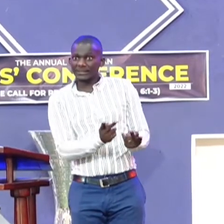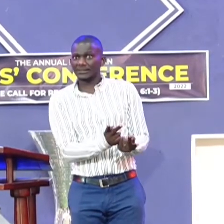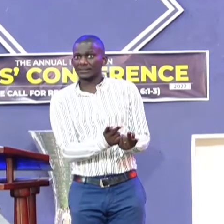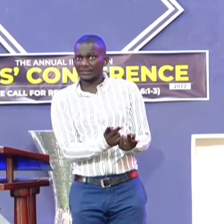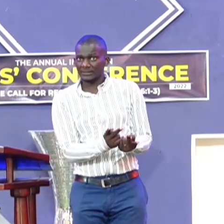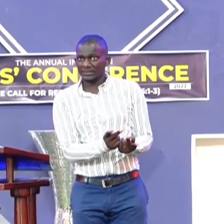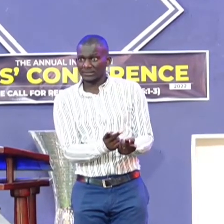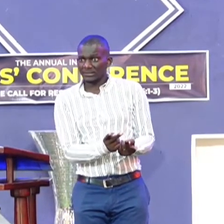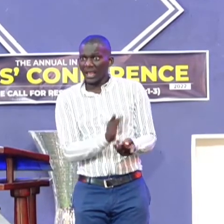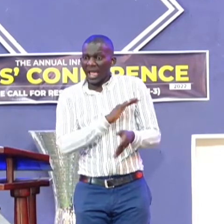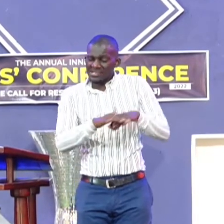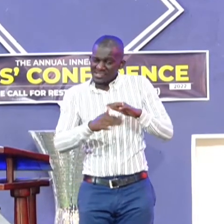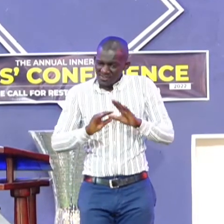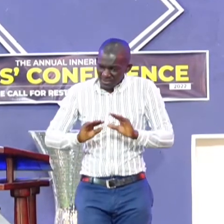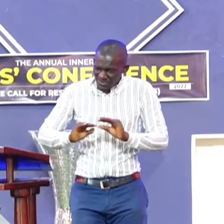position,